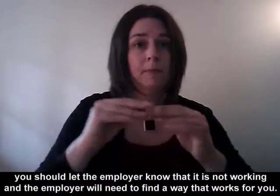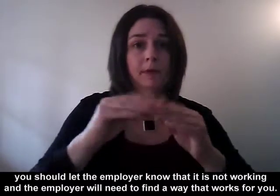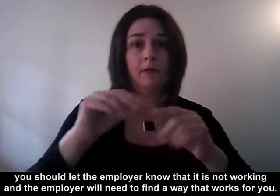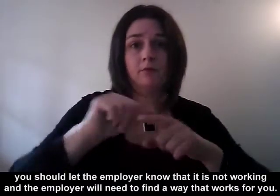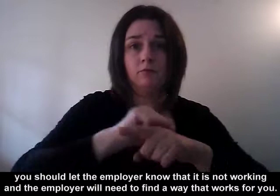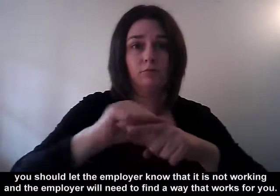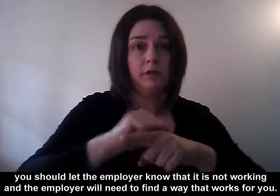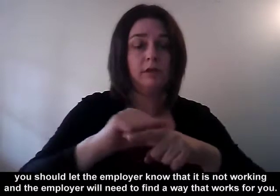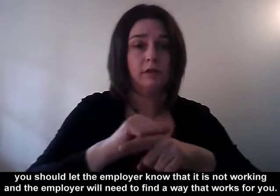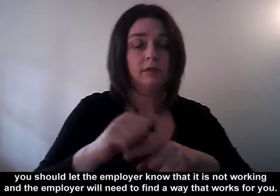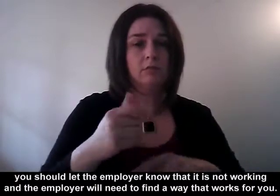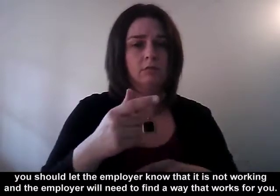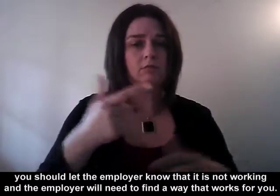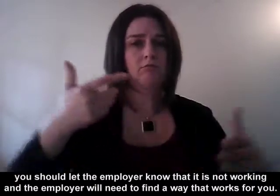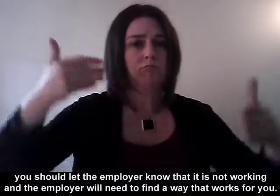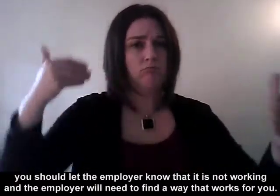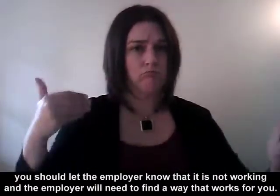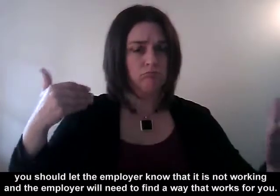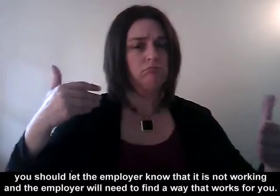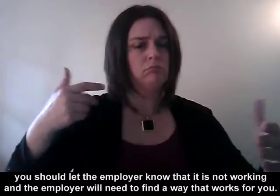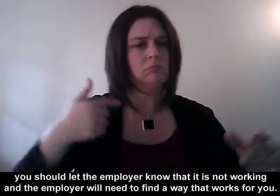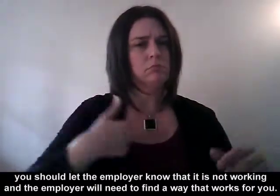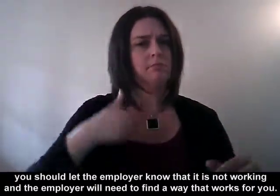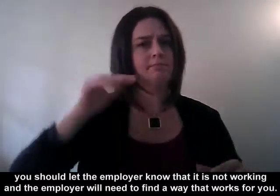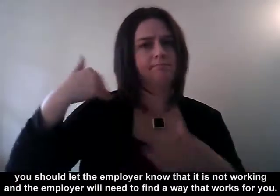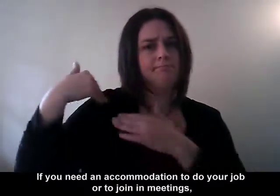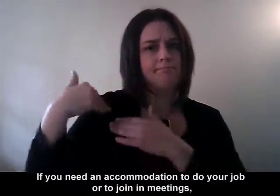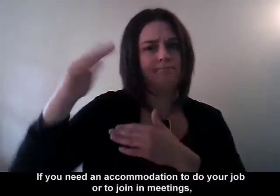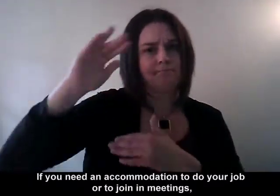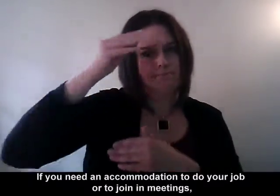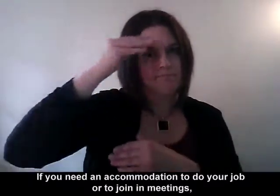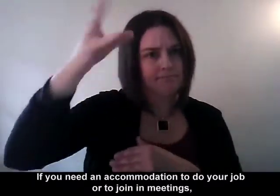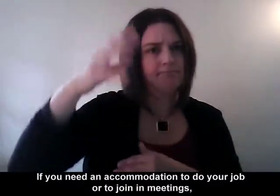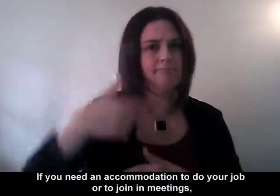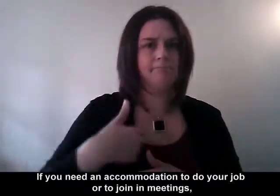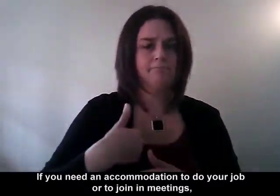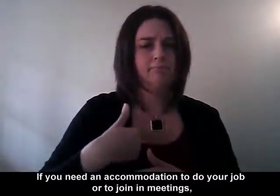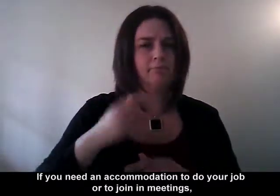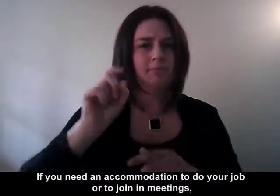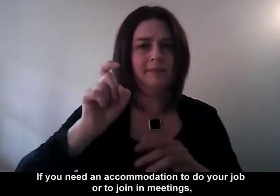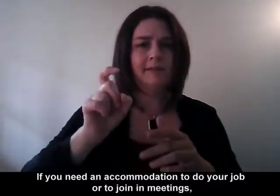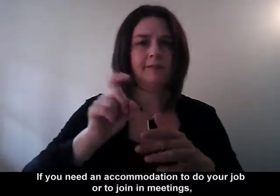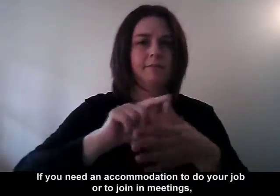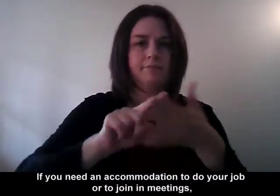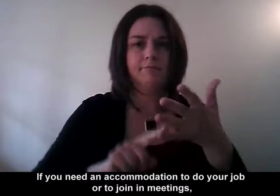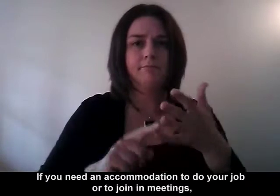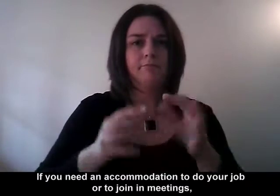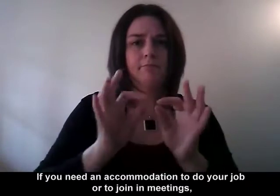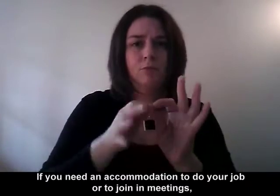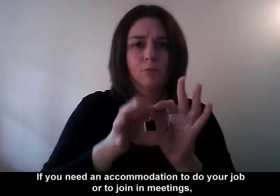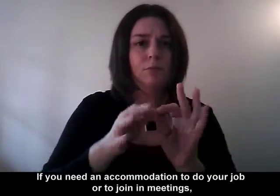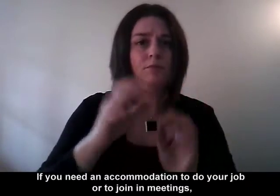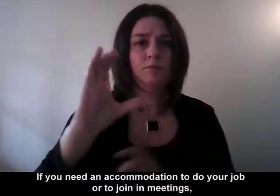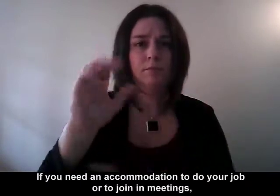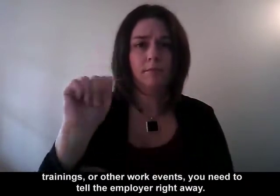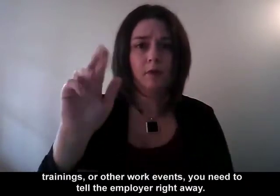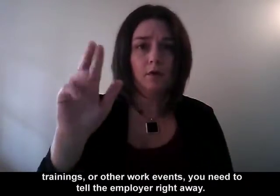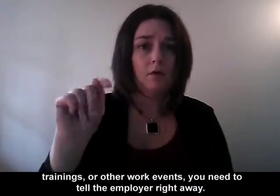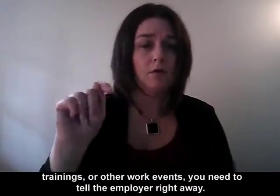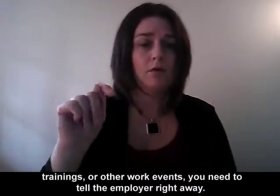the employer will need to find a way that works for you. If you need an accommodation to do your job or to join in meetings, trainings,